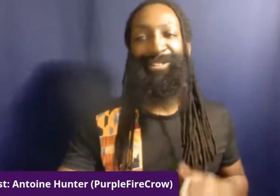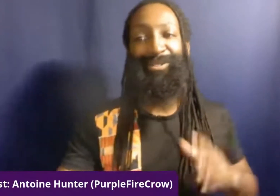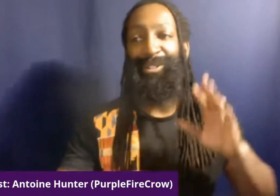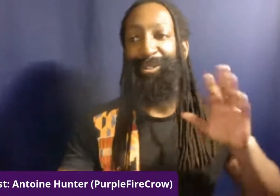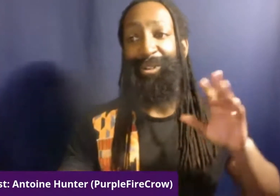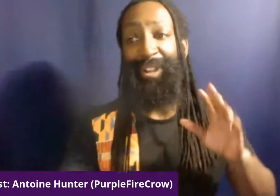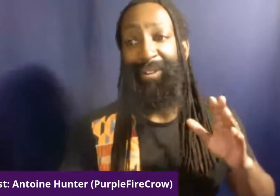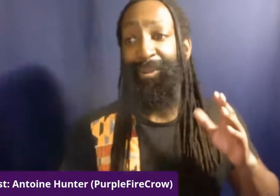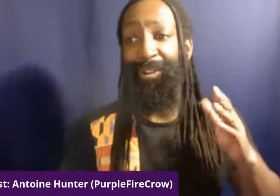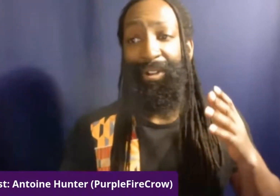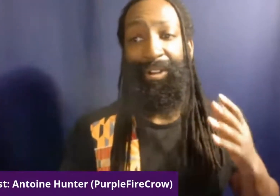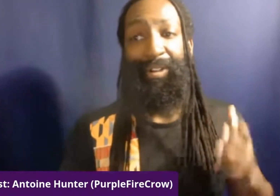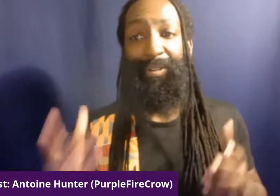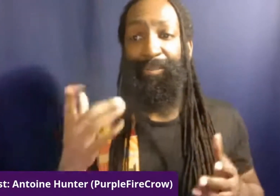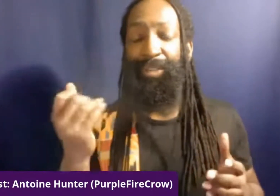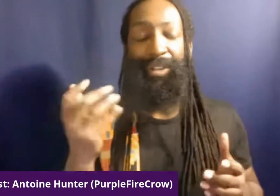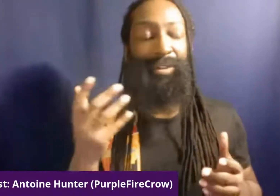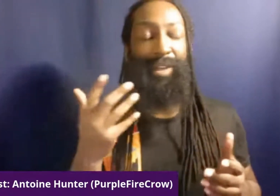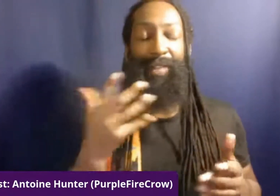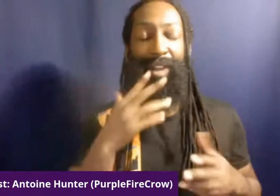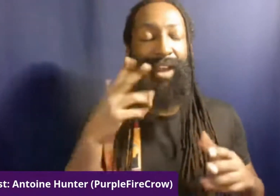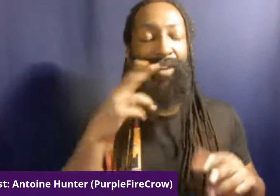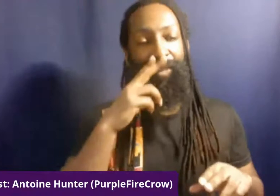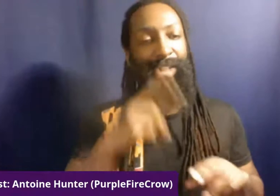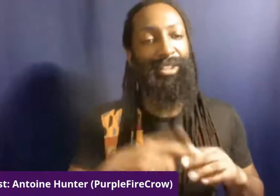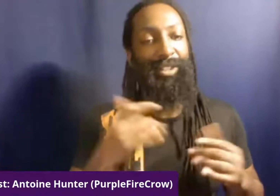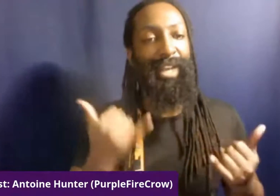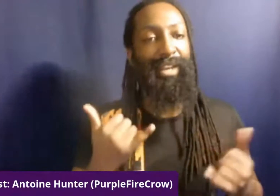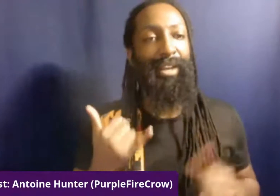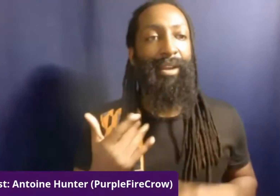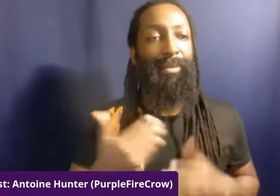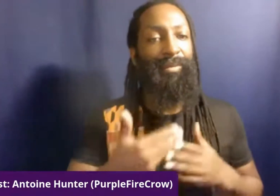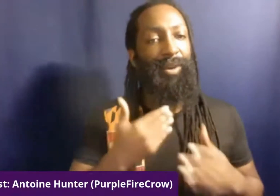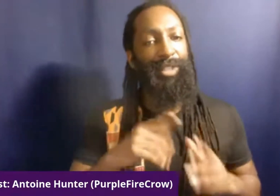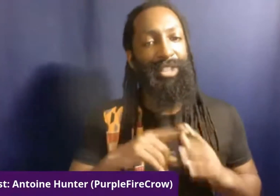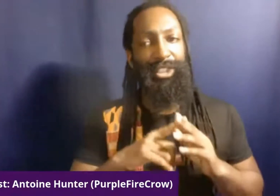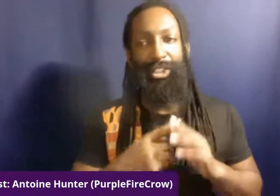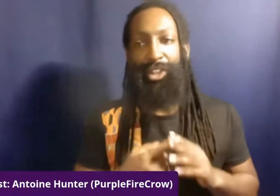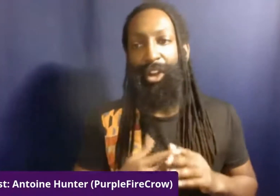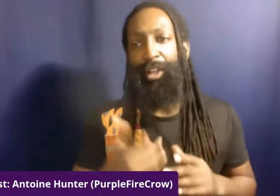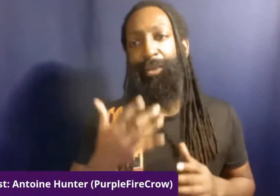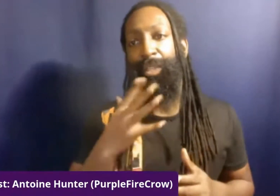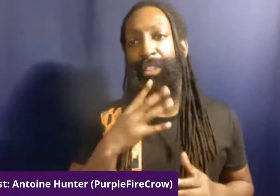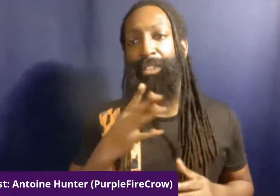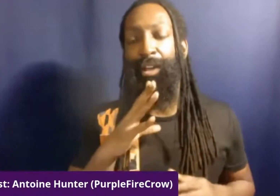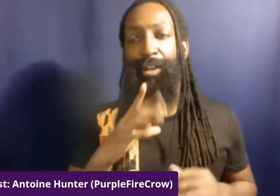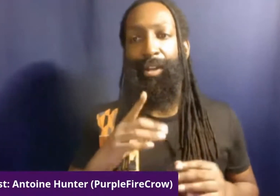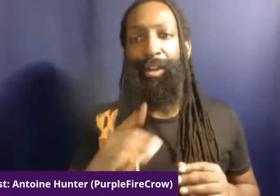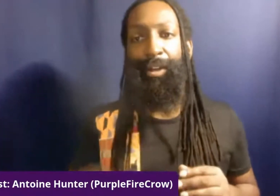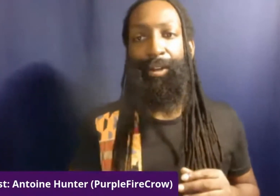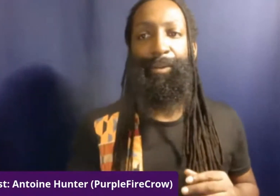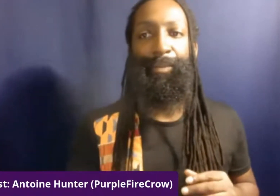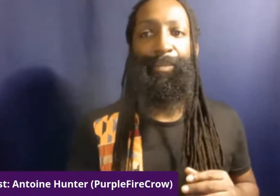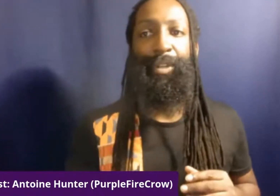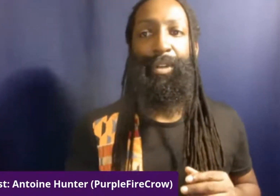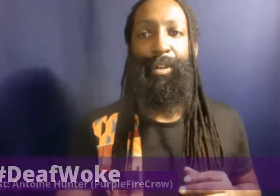So I'm having a lot of fun today. Before we start, I want to talk